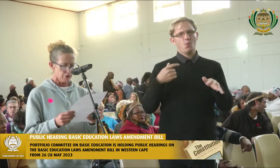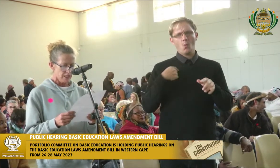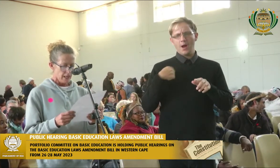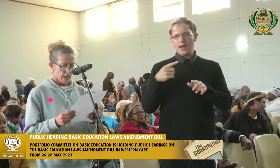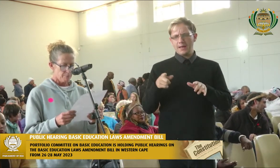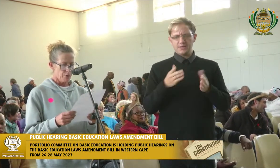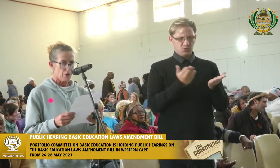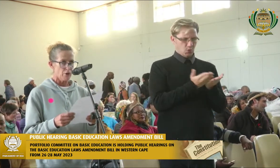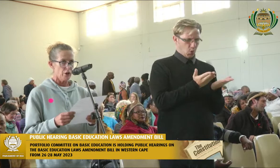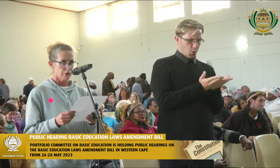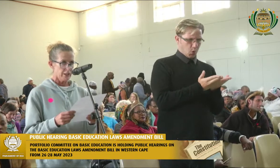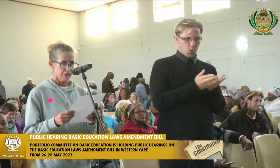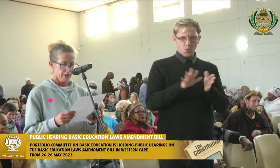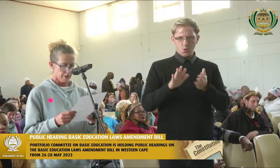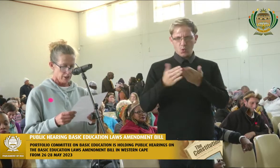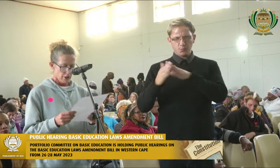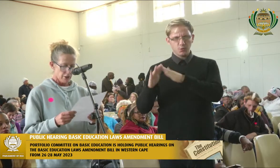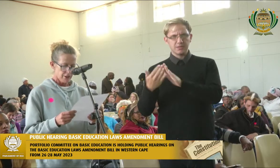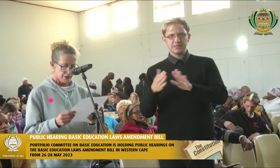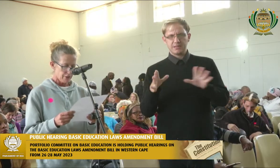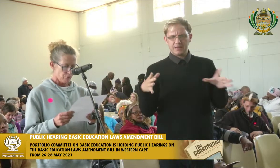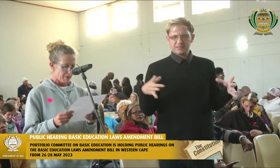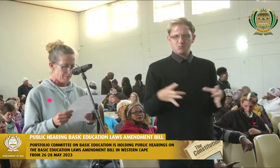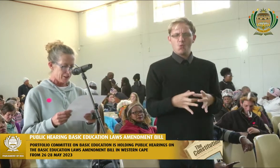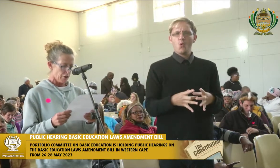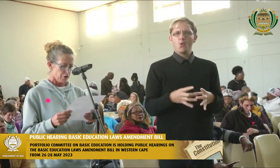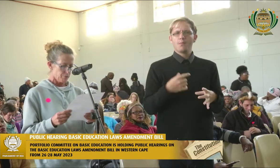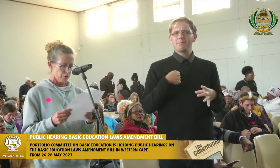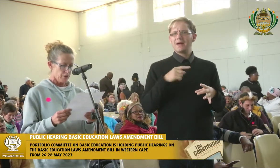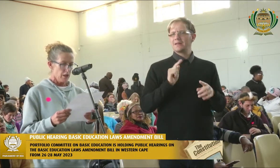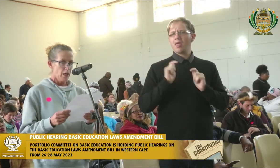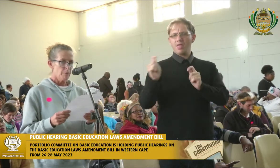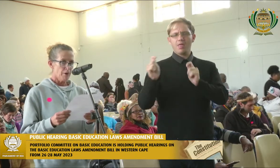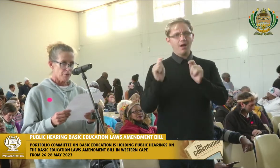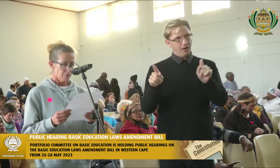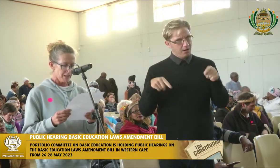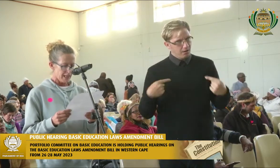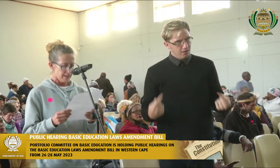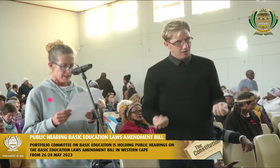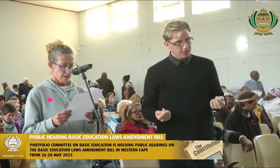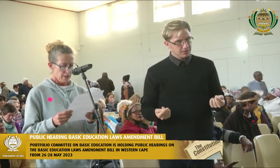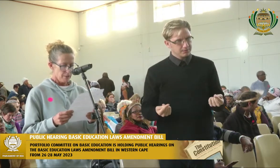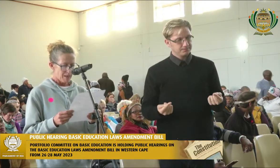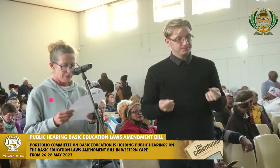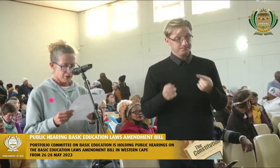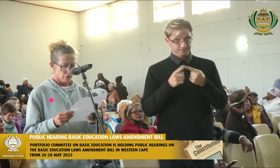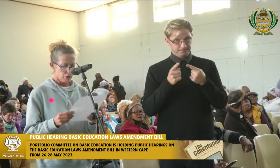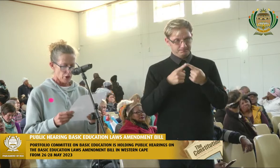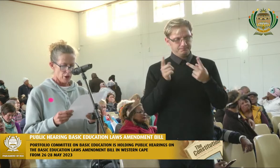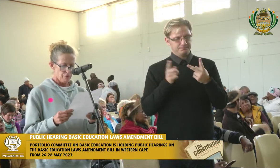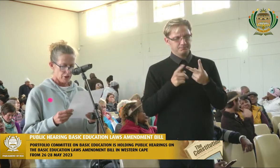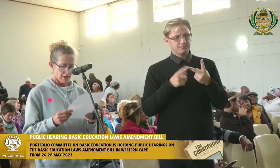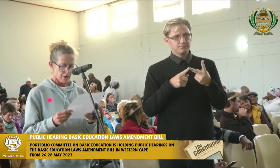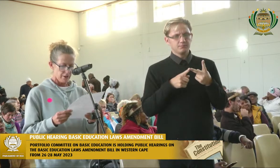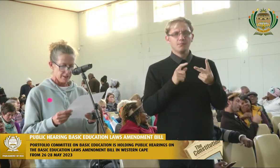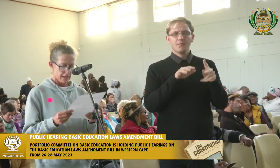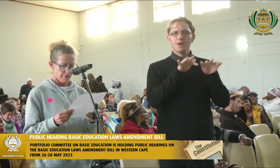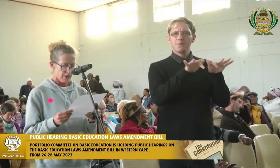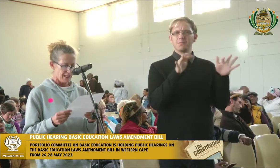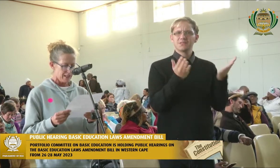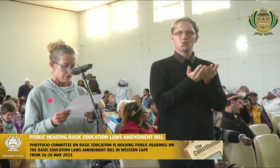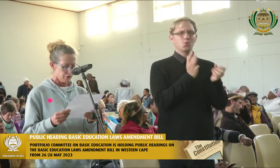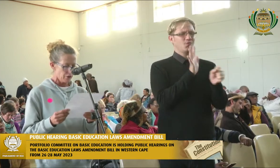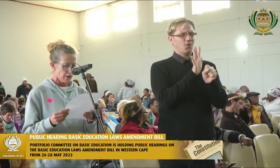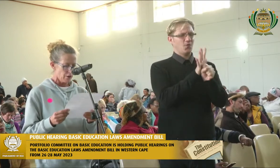between schools and poor road condition for public transport. Apart from that, the public schools are overcrowded